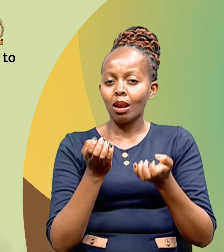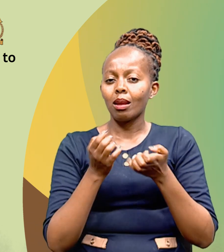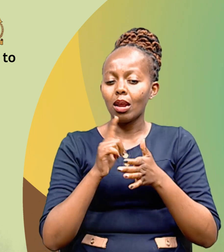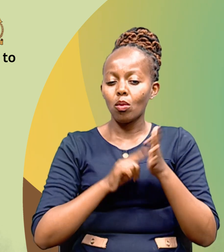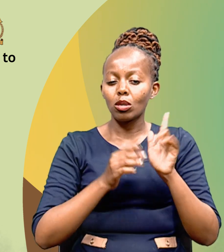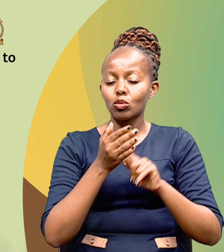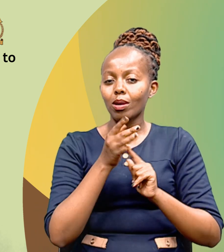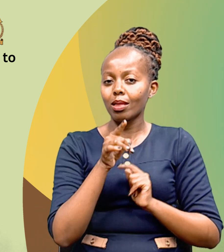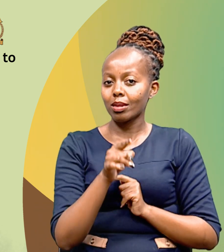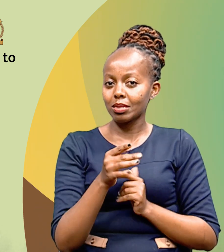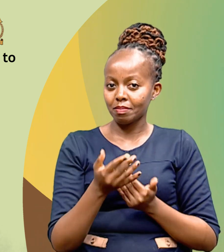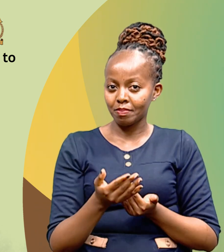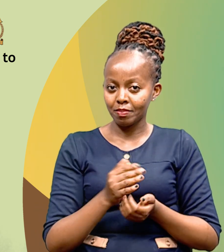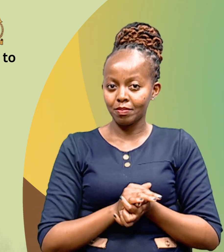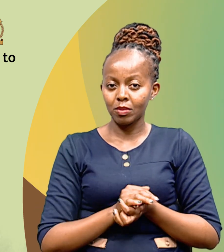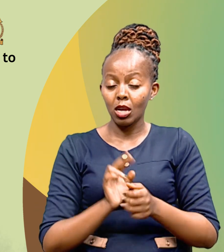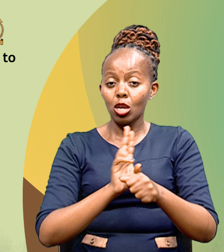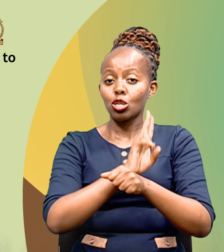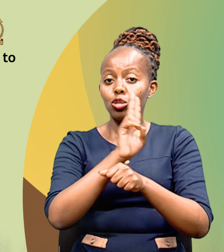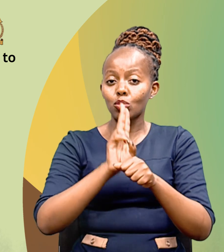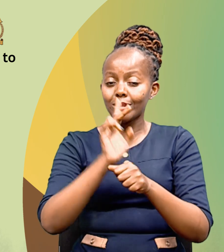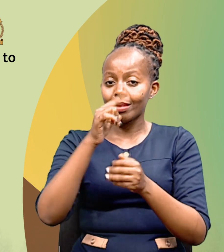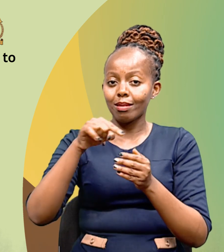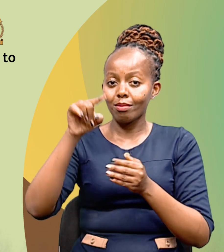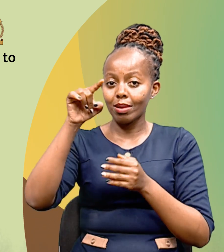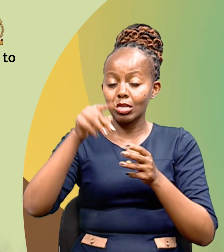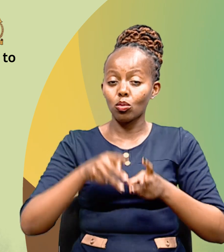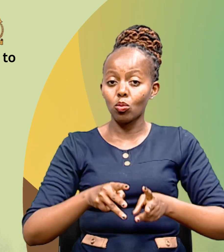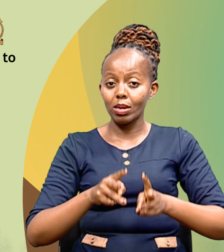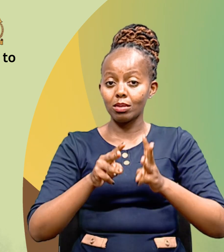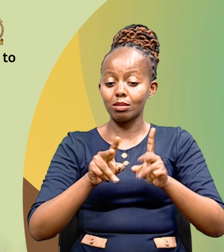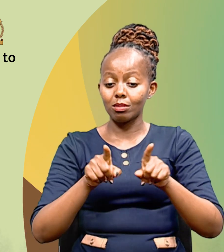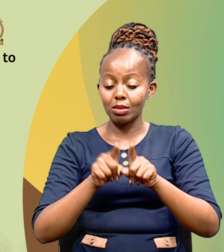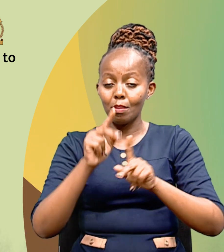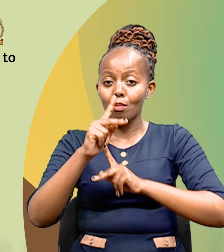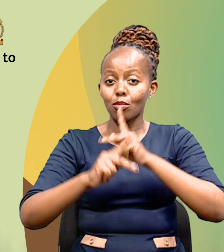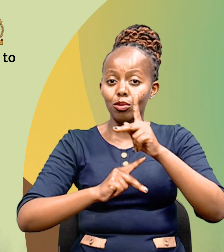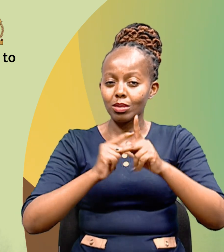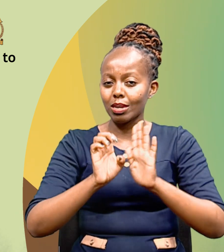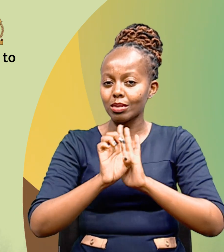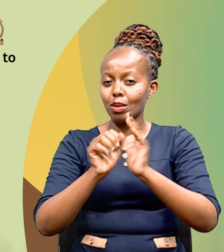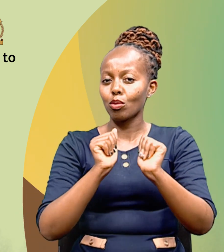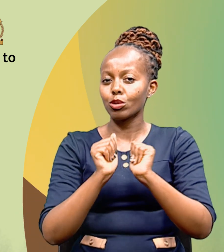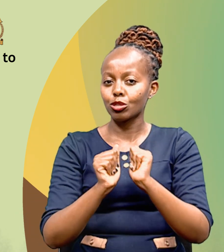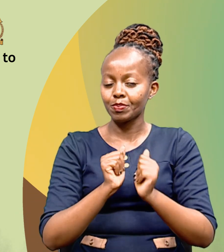Requirement to obtain are use of appropriate channels such as